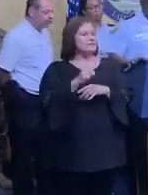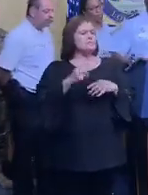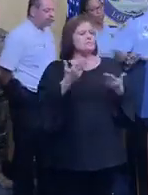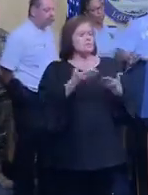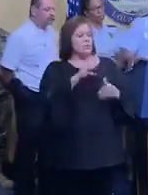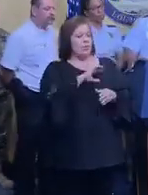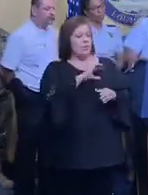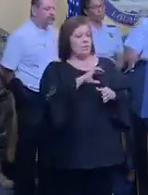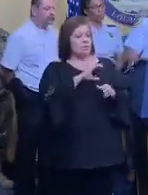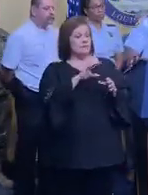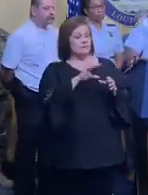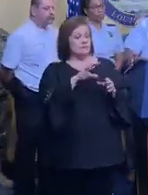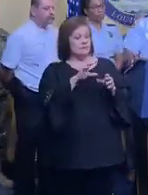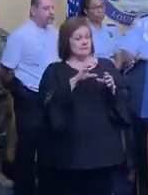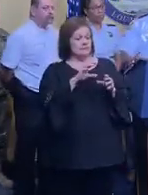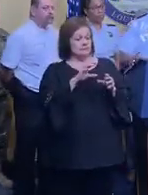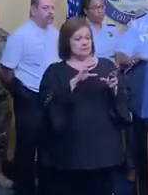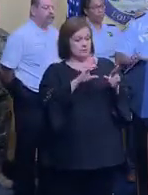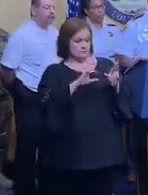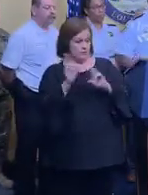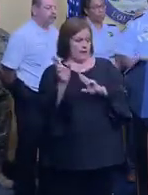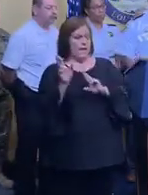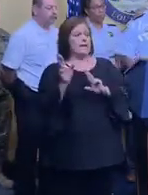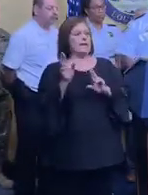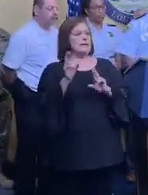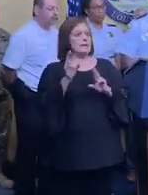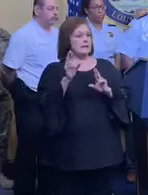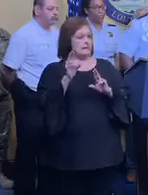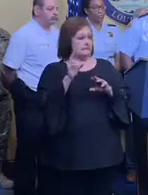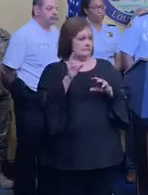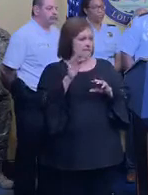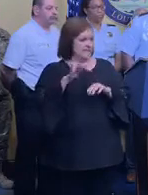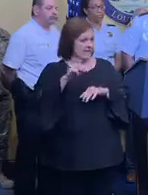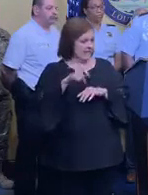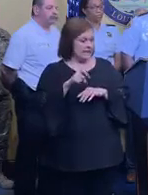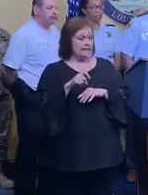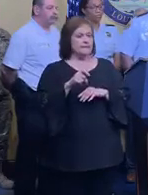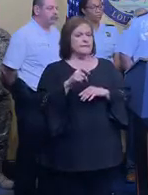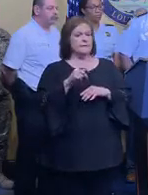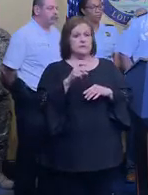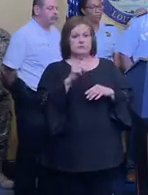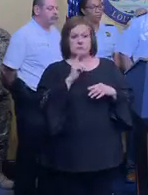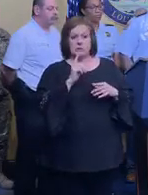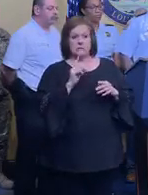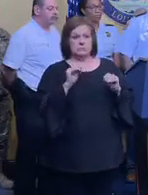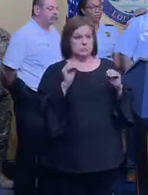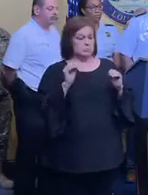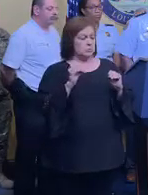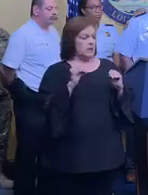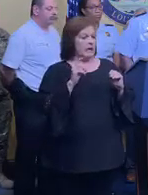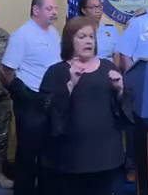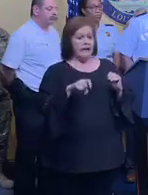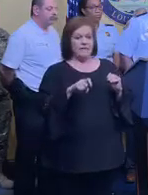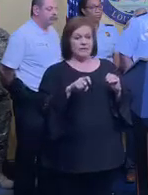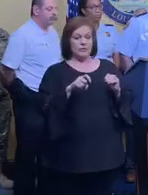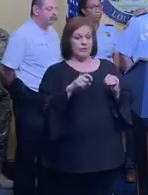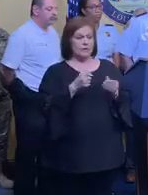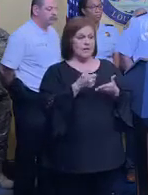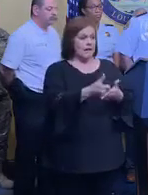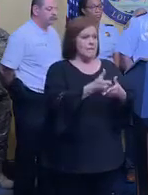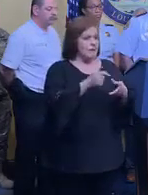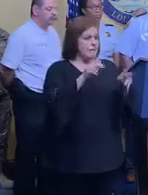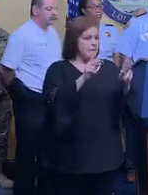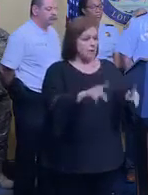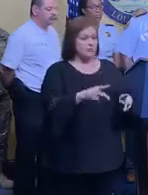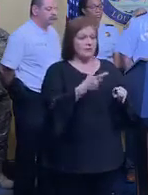Police Department officers were out and ready to respond to calls for service this morning. Thankfully, we did not have to rescue anyone from their residences or